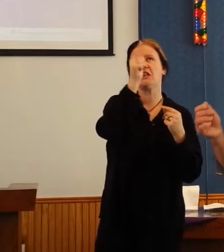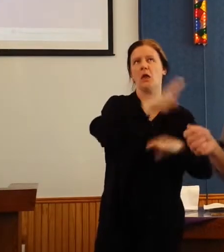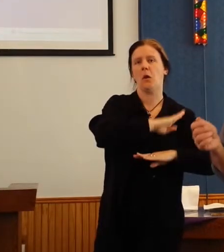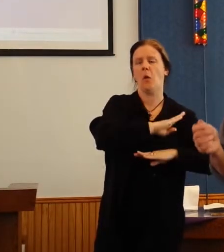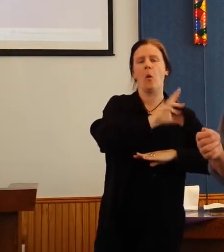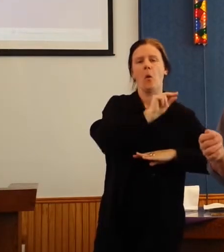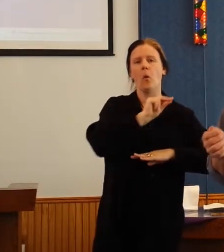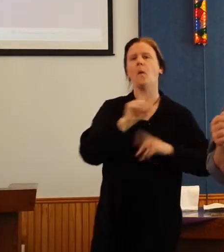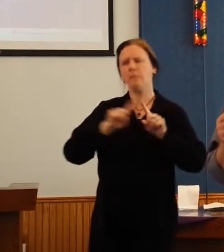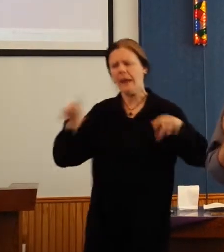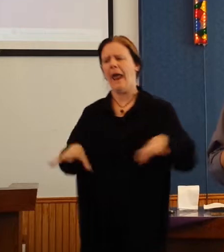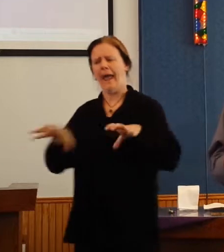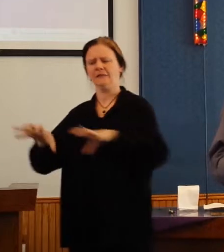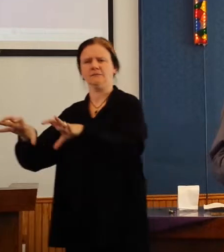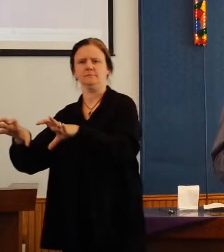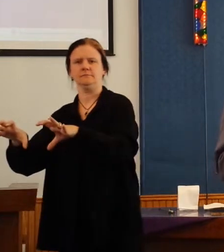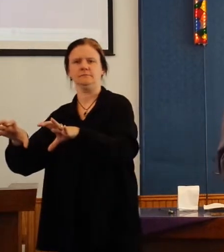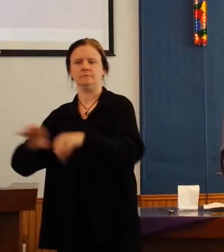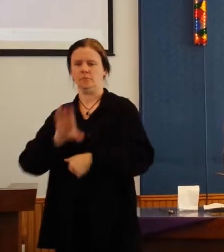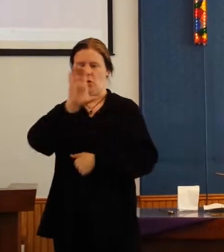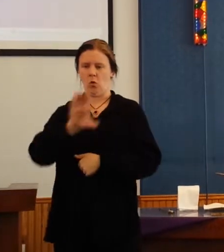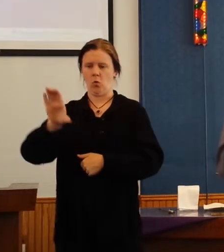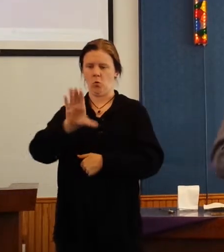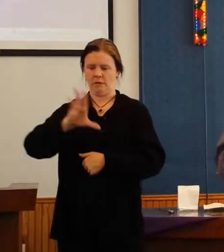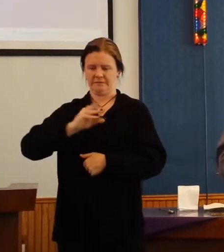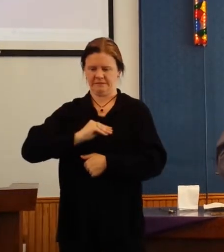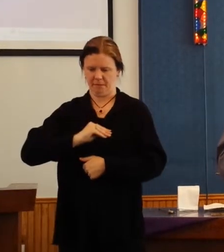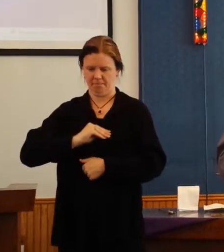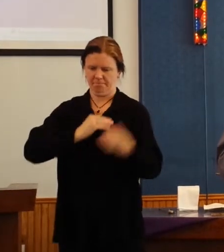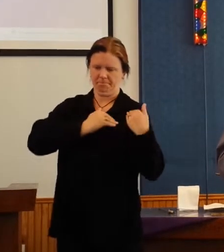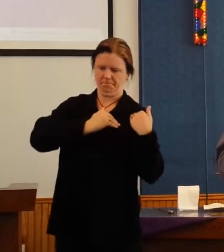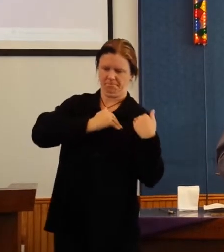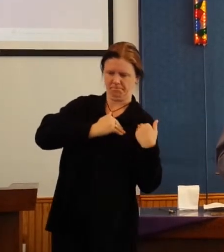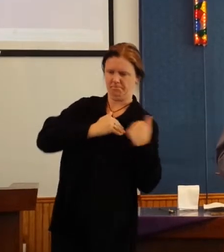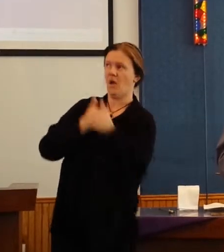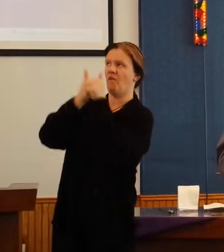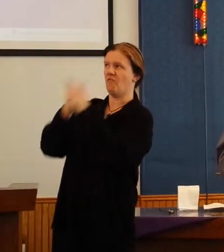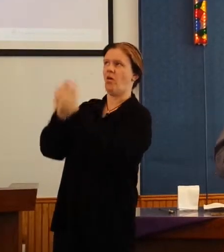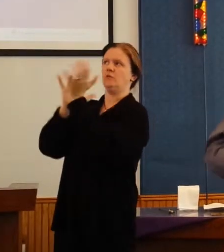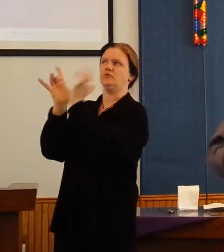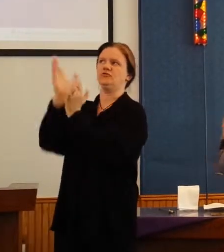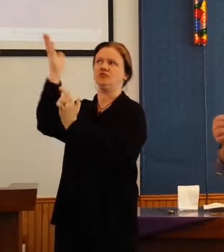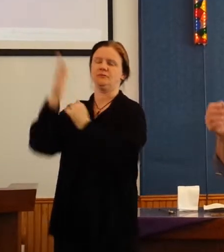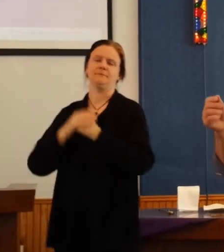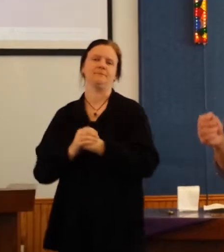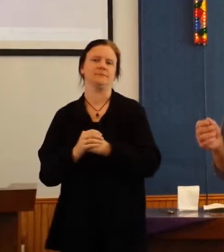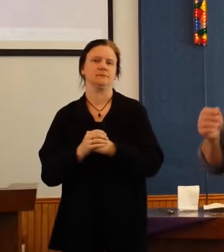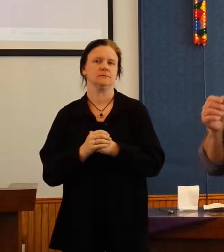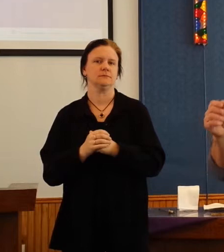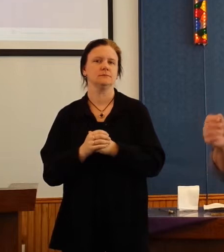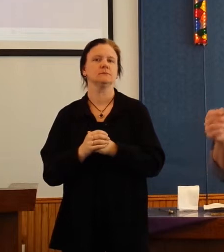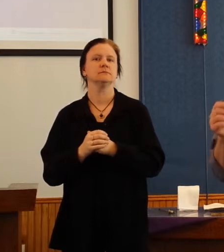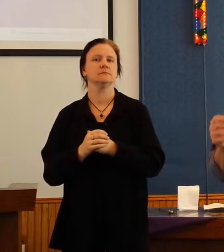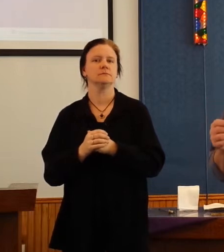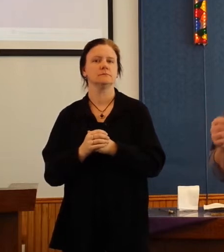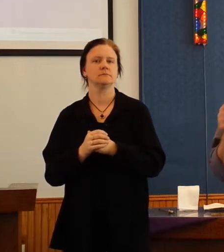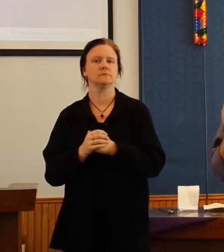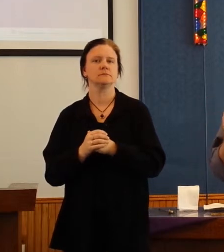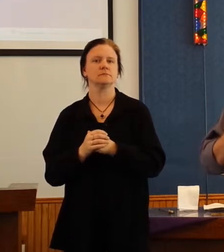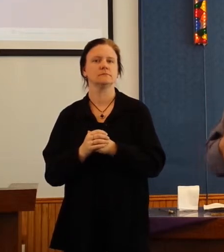Cross-bearing and self-denial means discipleship and following Jesus. It means making our